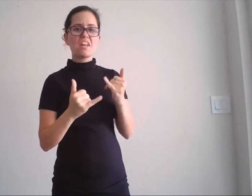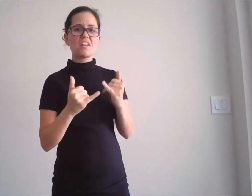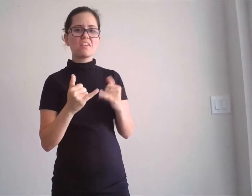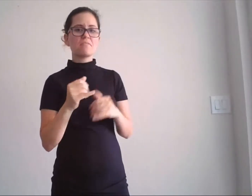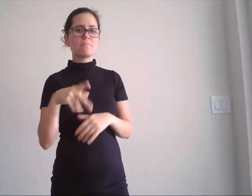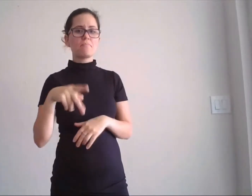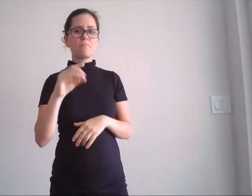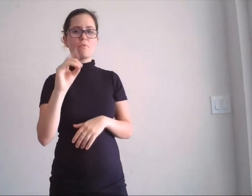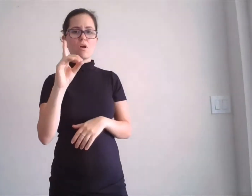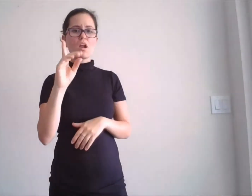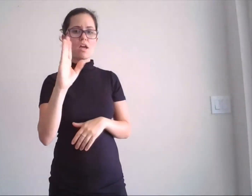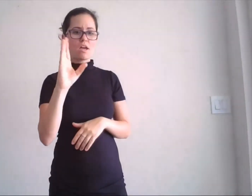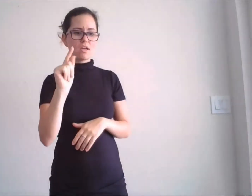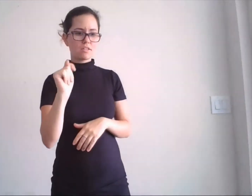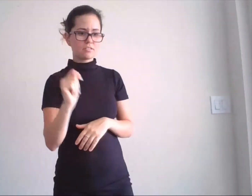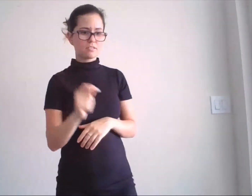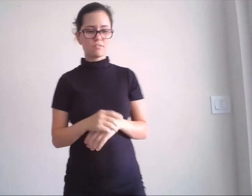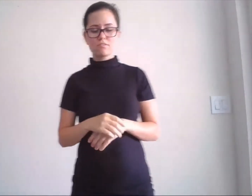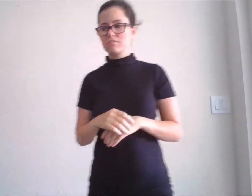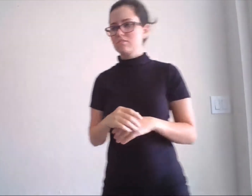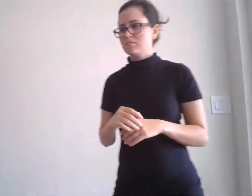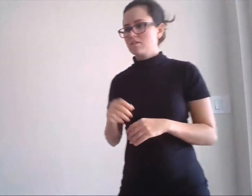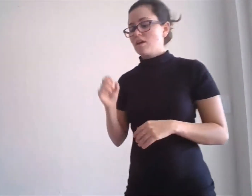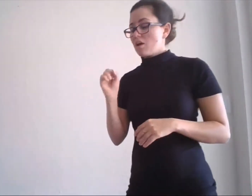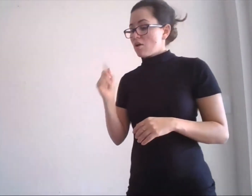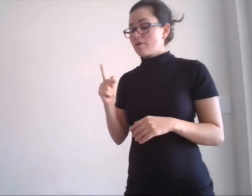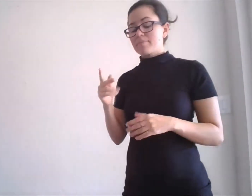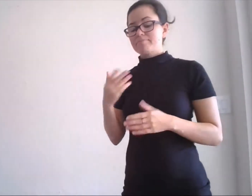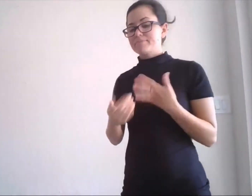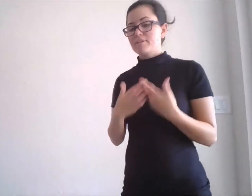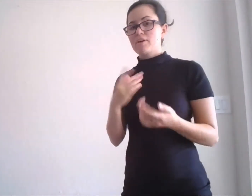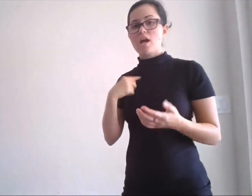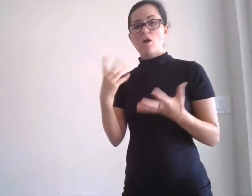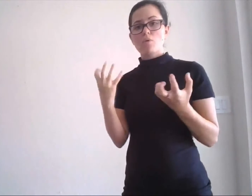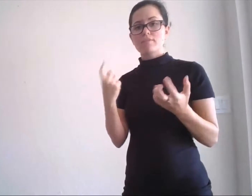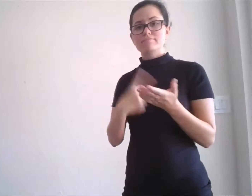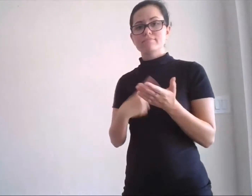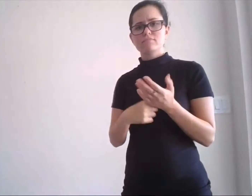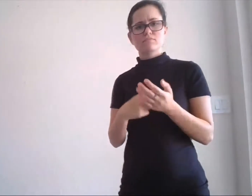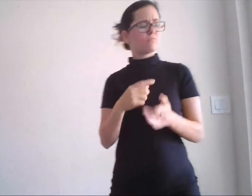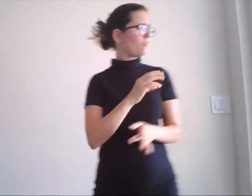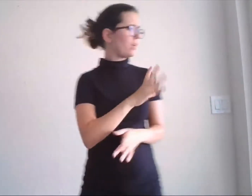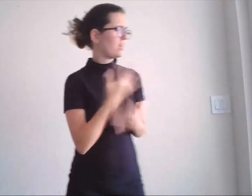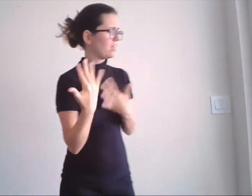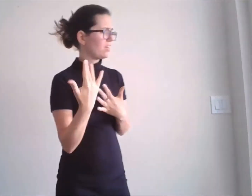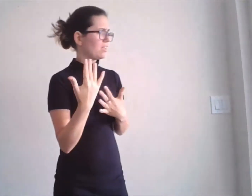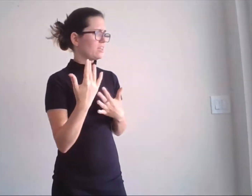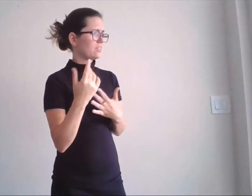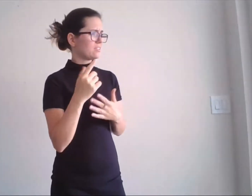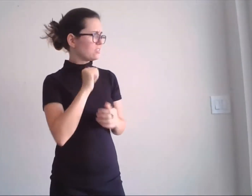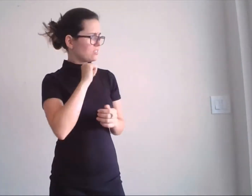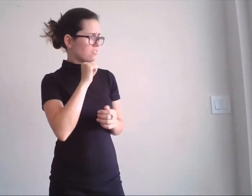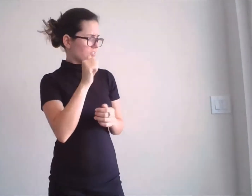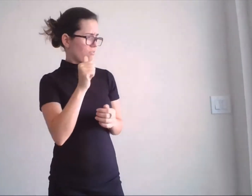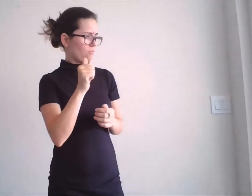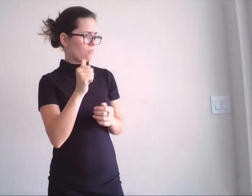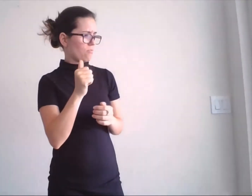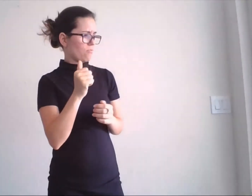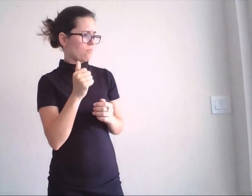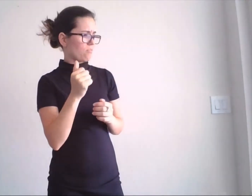get into ads already? No, I know. When you say something like that, I think you're about to do an ad. People are already trying to skip forward. No, don't skip. This is not an ad. This is